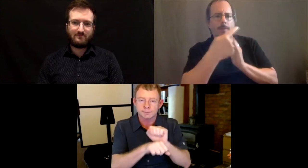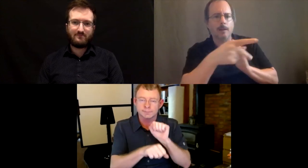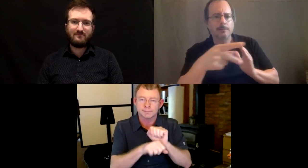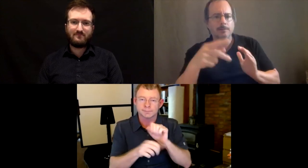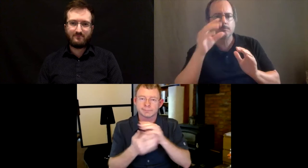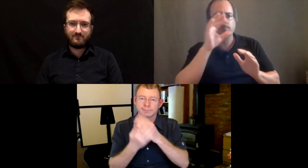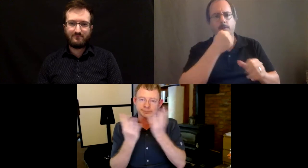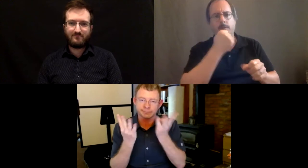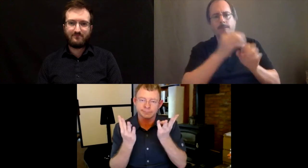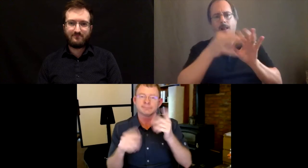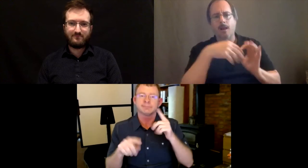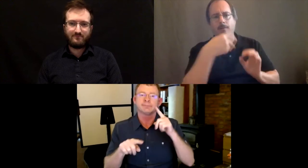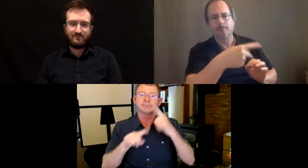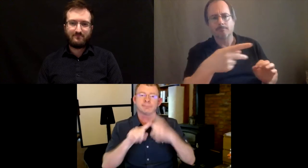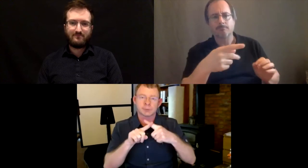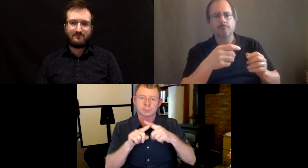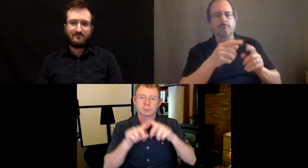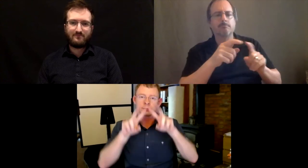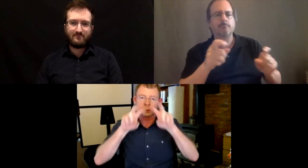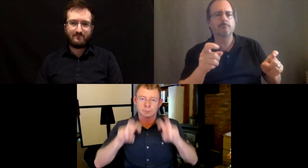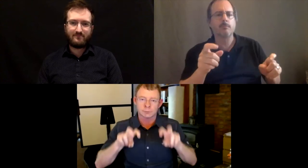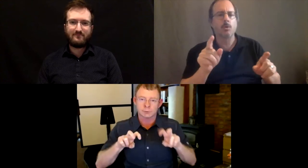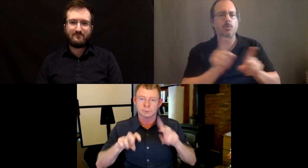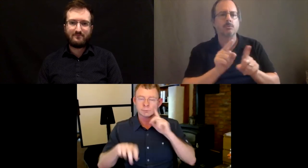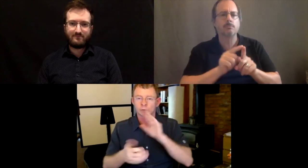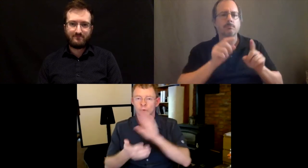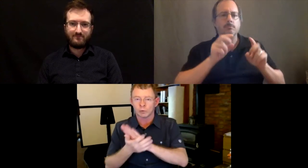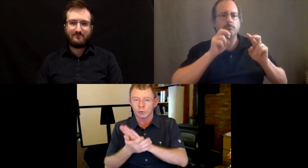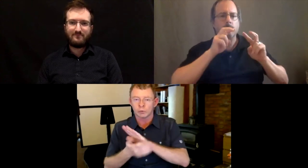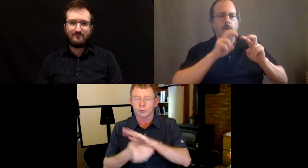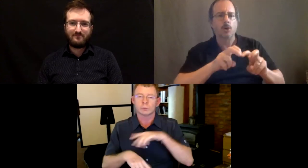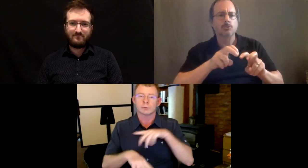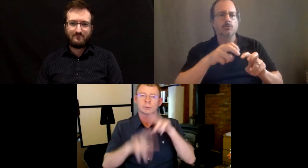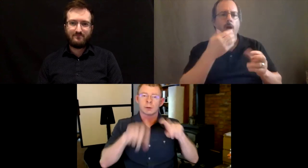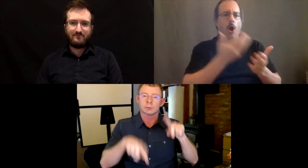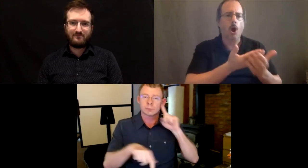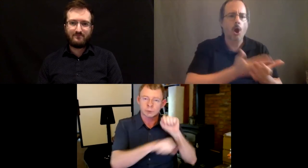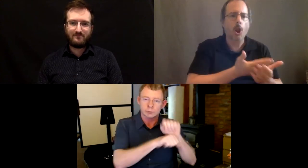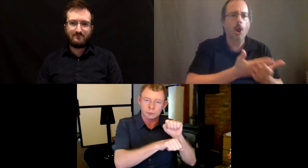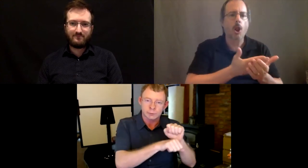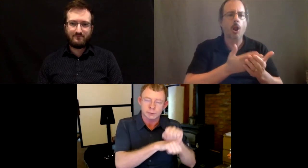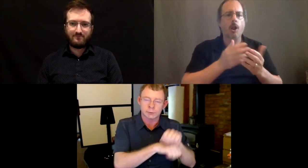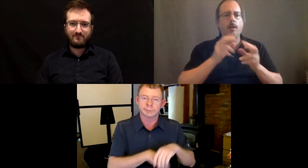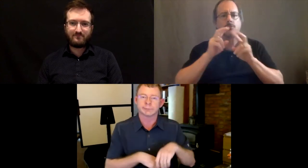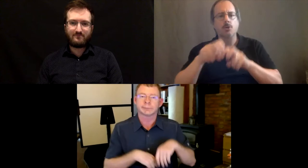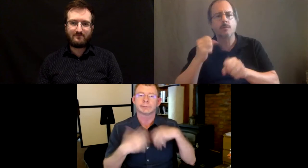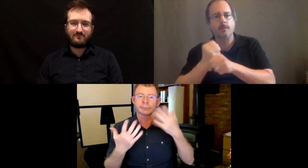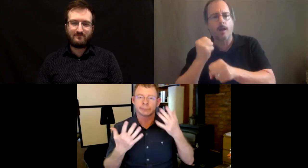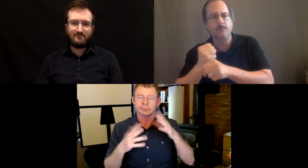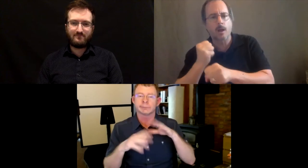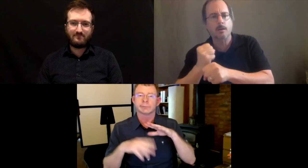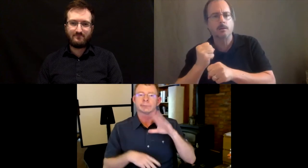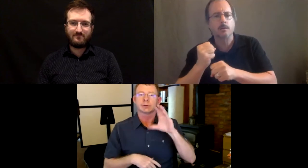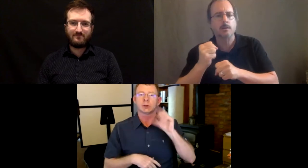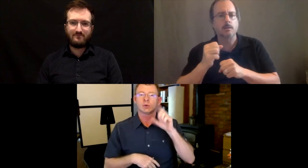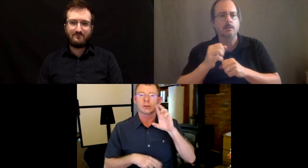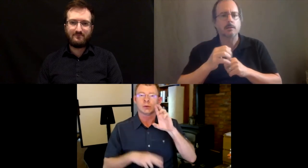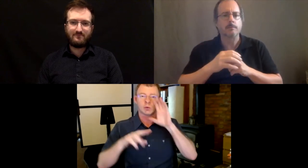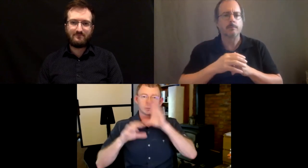into post-secondary, as well as those interested in employment pathway. I help